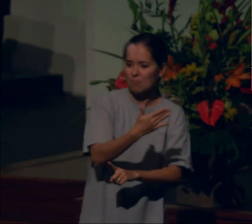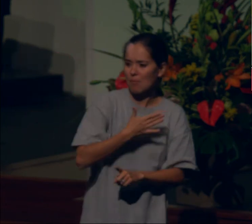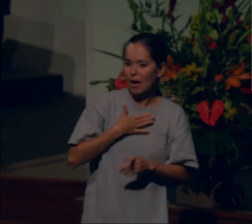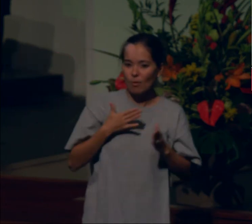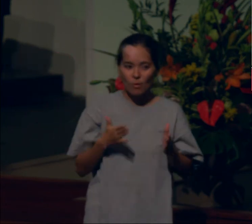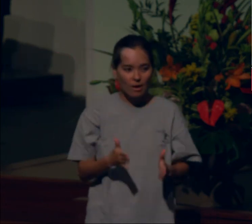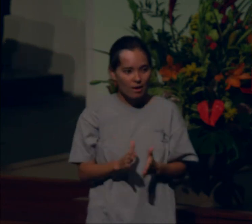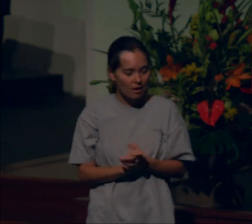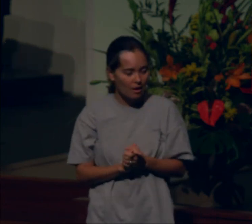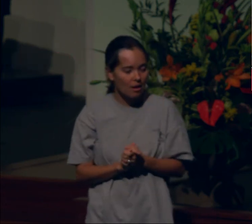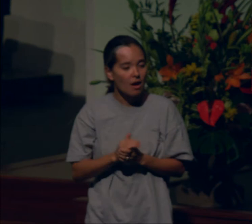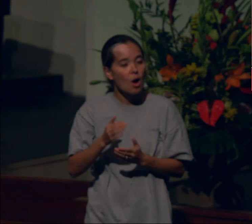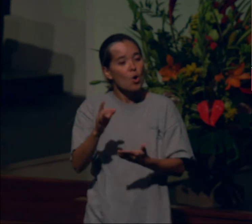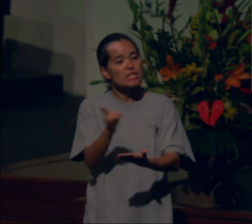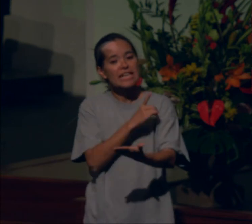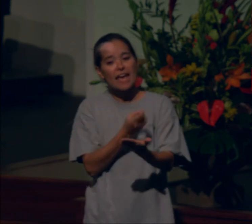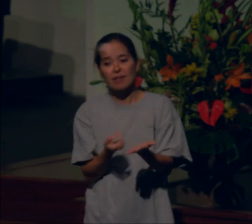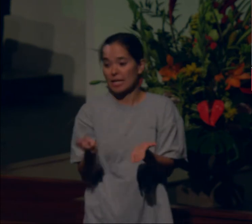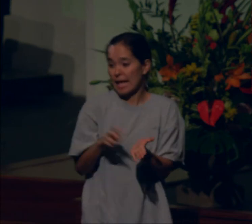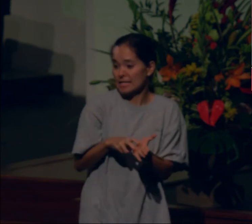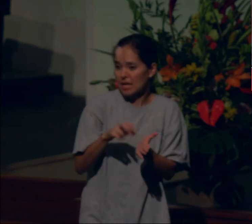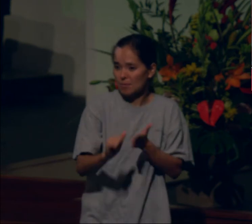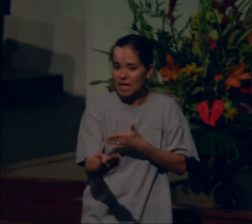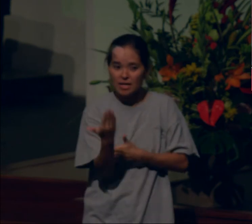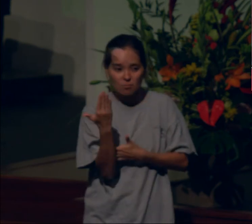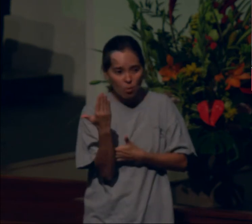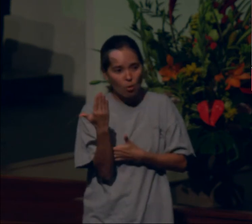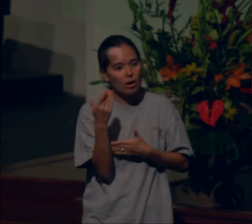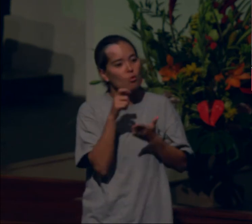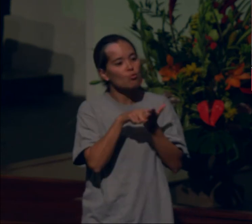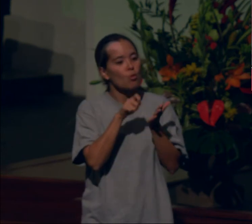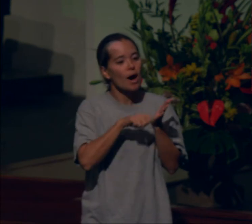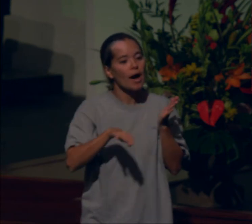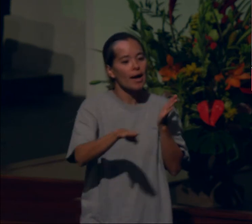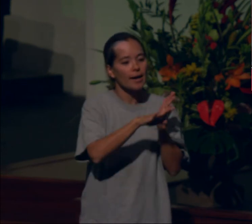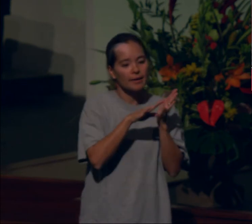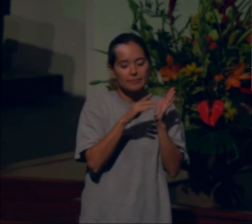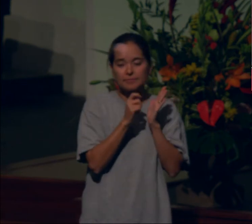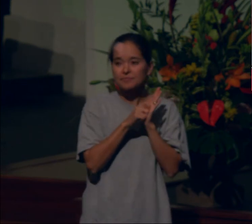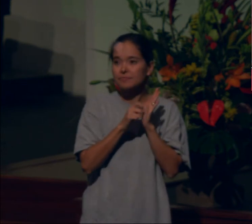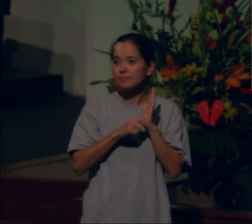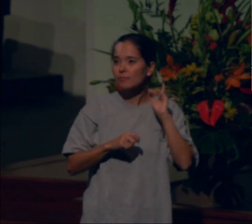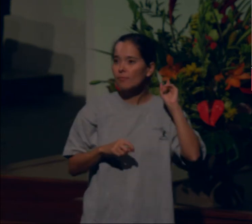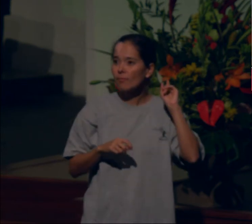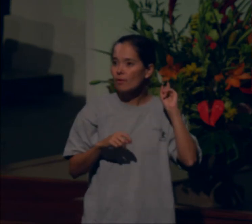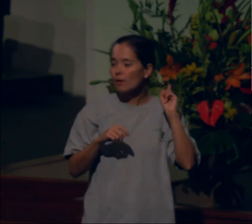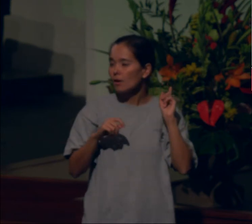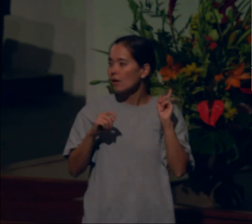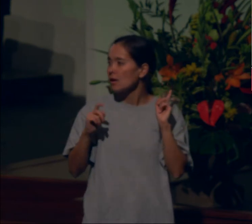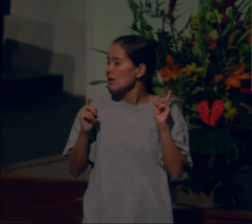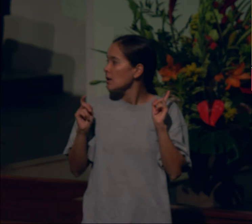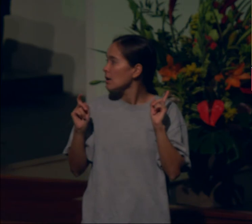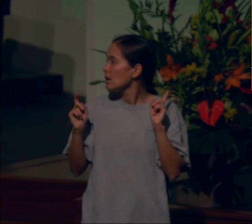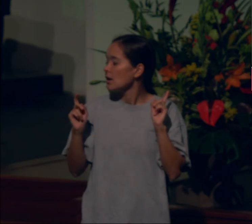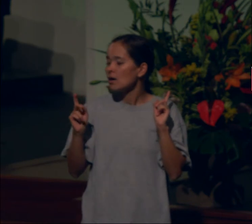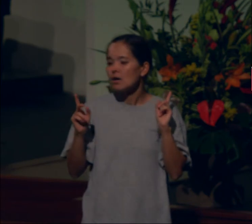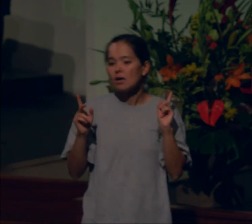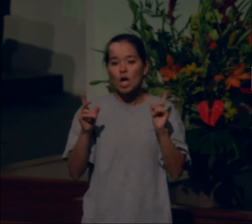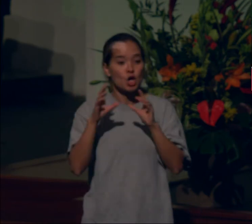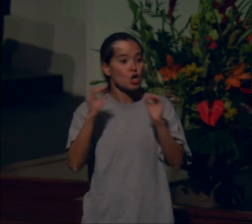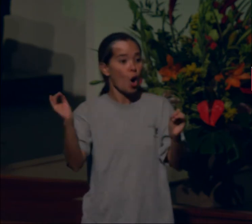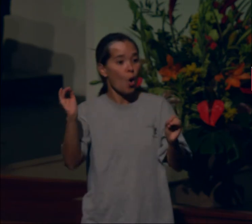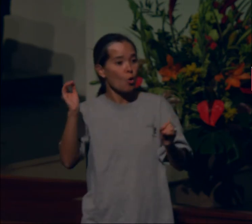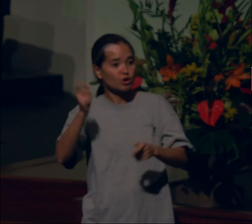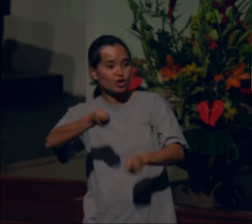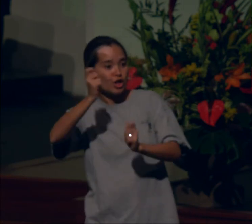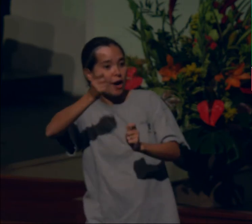So here's David. He wakes up the next morning. You can fill in your blanks while I'm talking. He wakes up the next morning. No chariot,